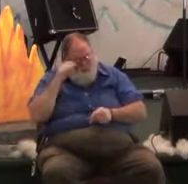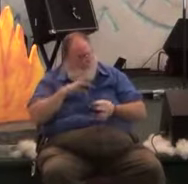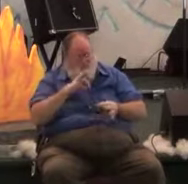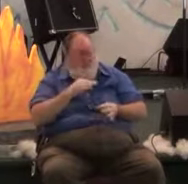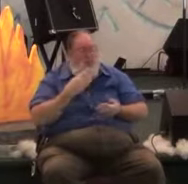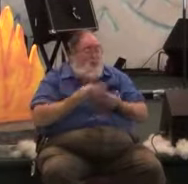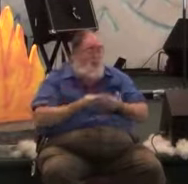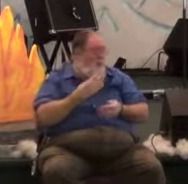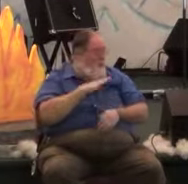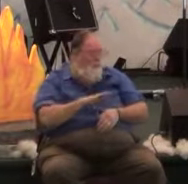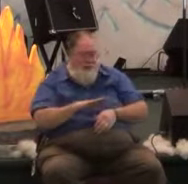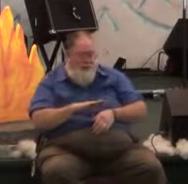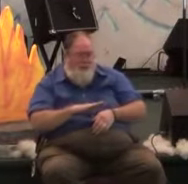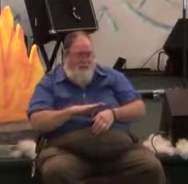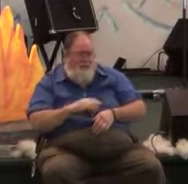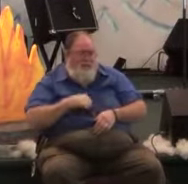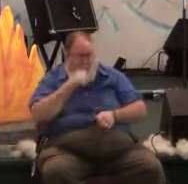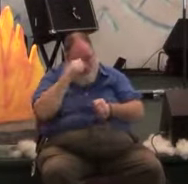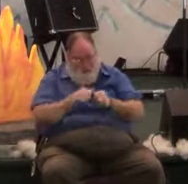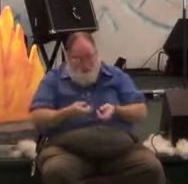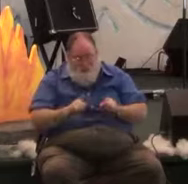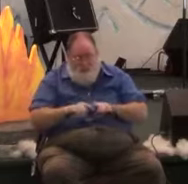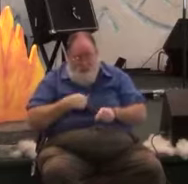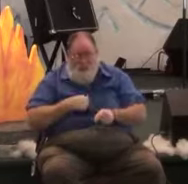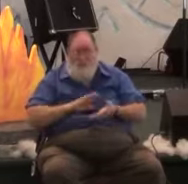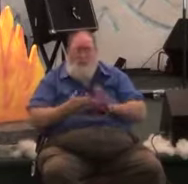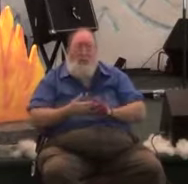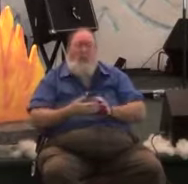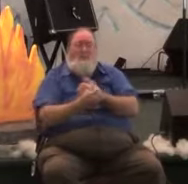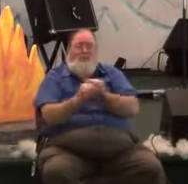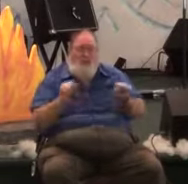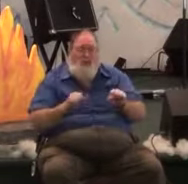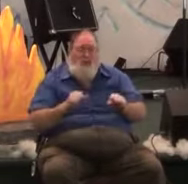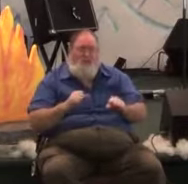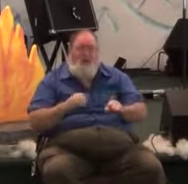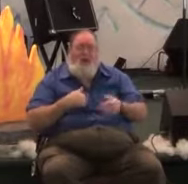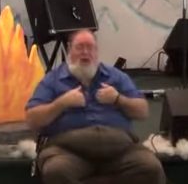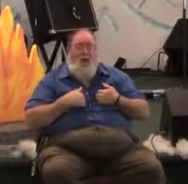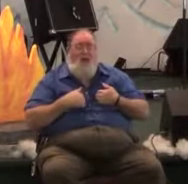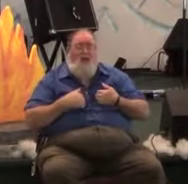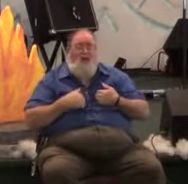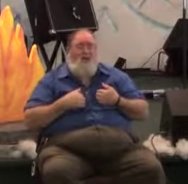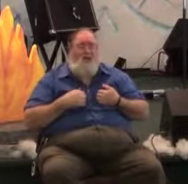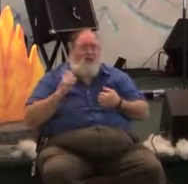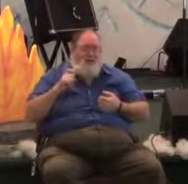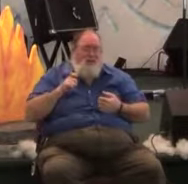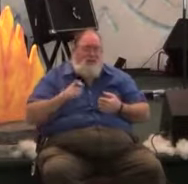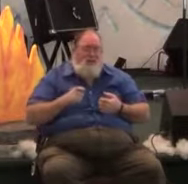got saved, I remember there were a lot of friends I had to give up because they wanted to do things that I didn't want to do anymore.